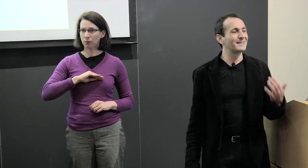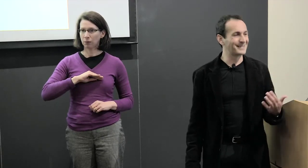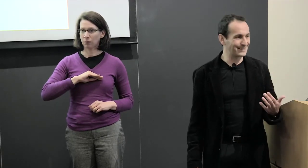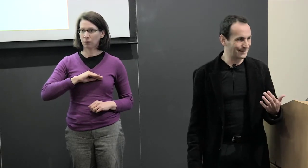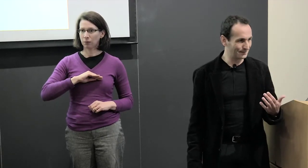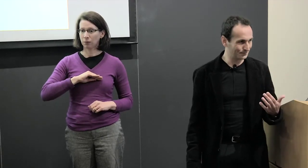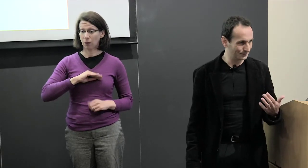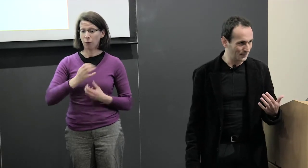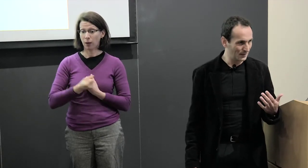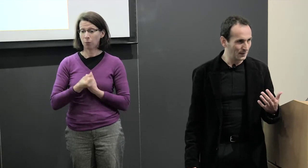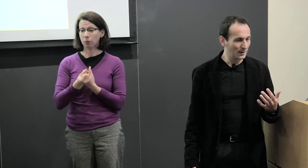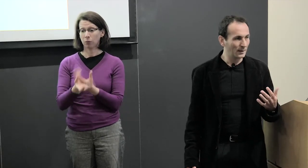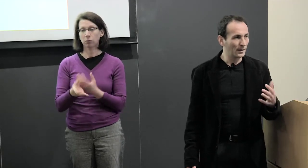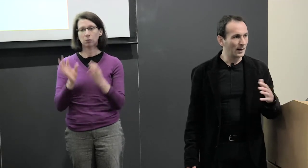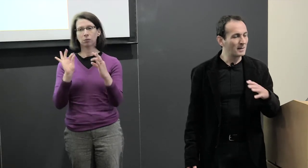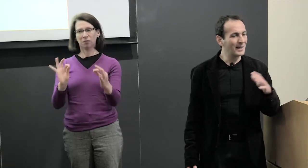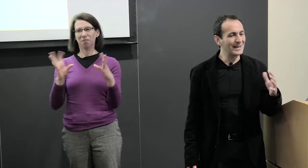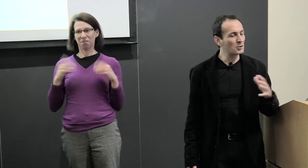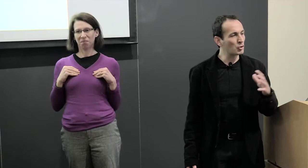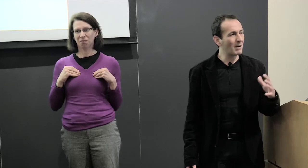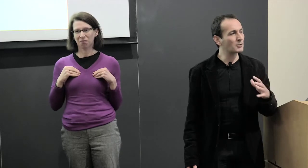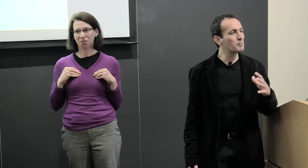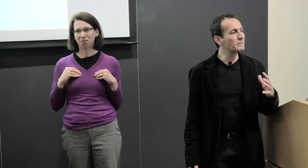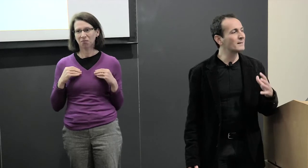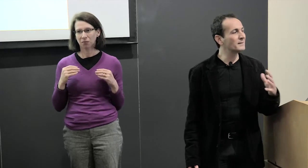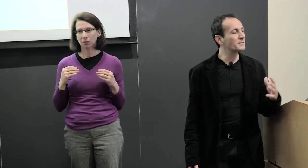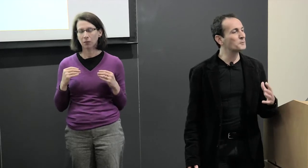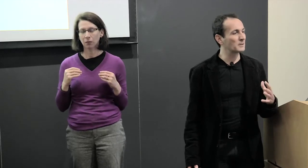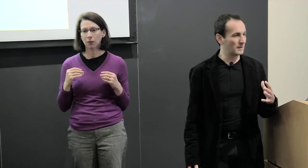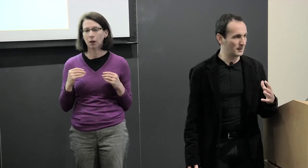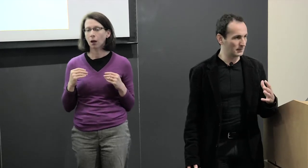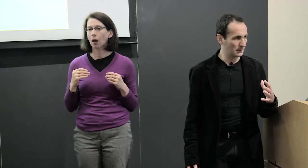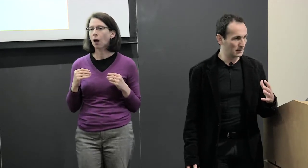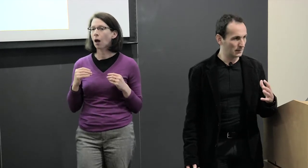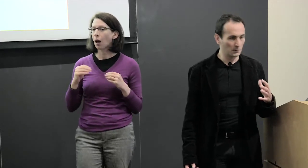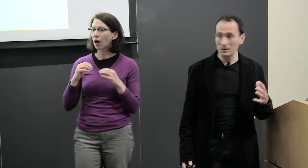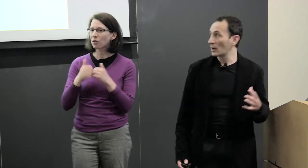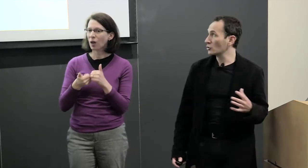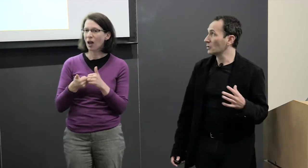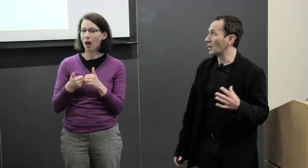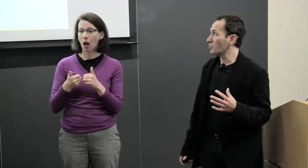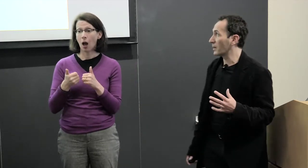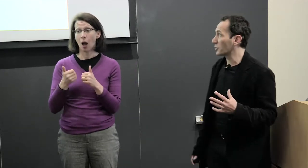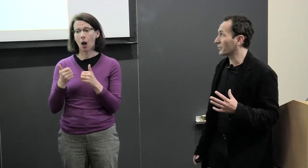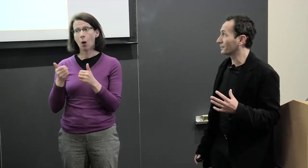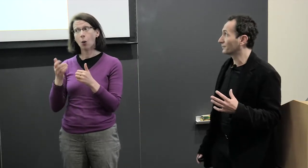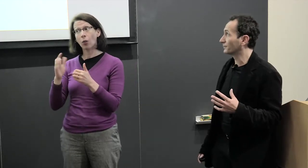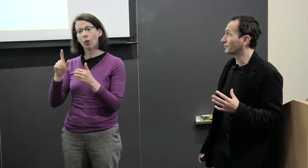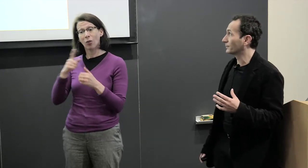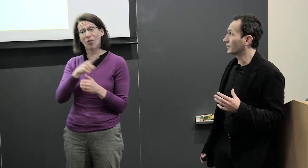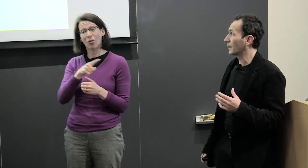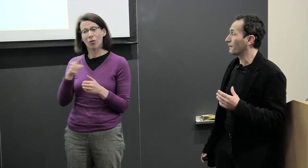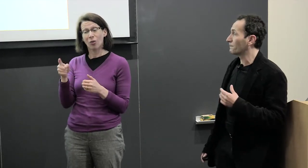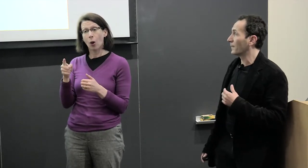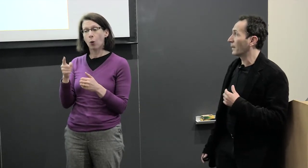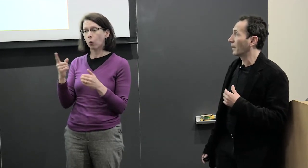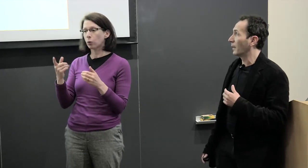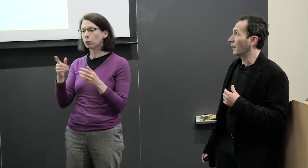to be felicitous. And they interact completely differently with logical operators.